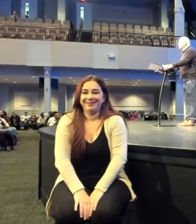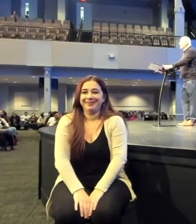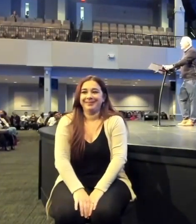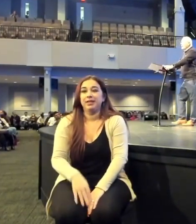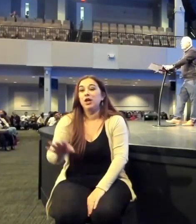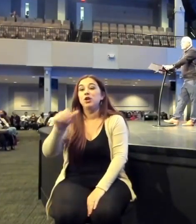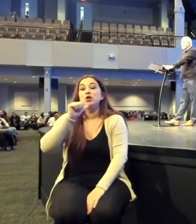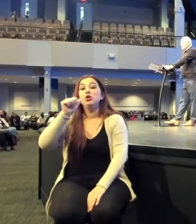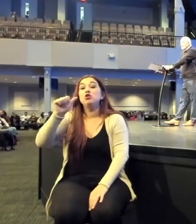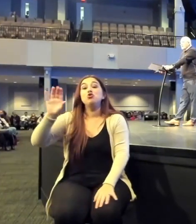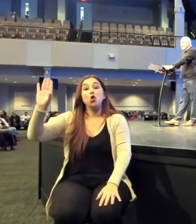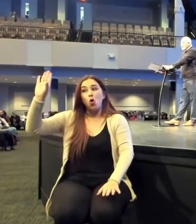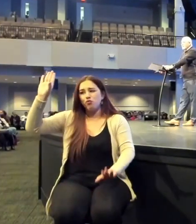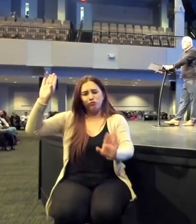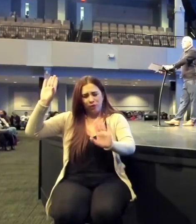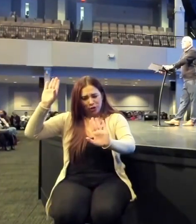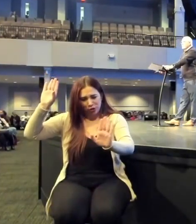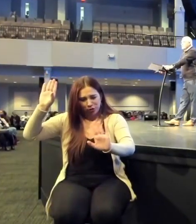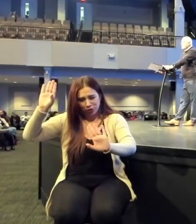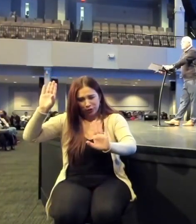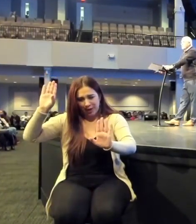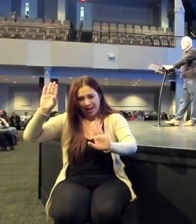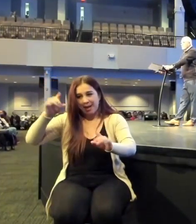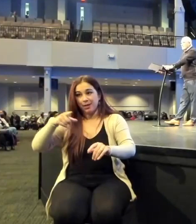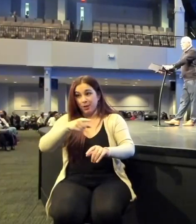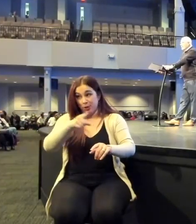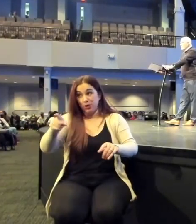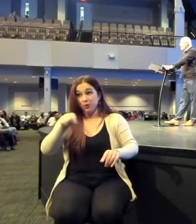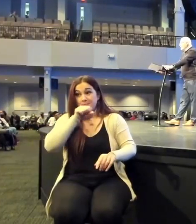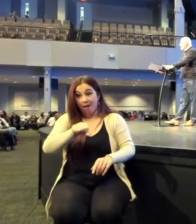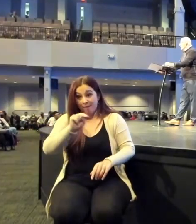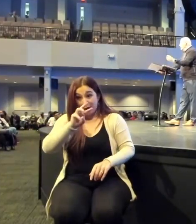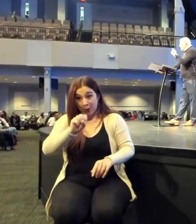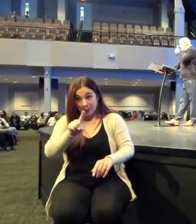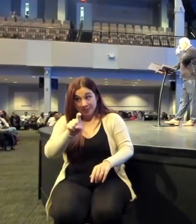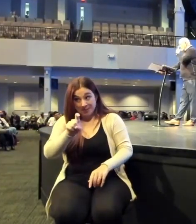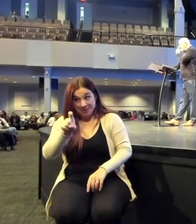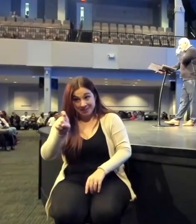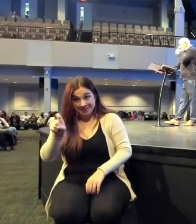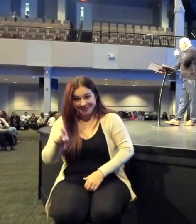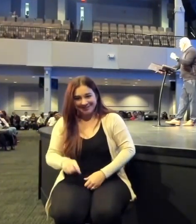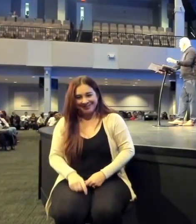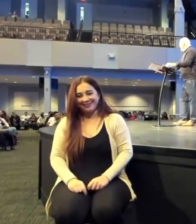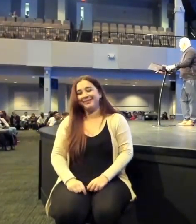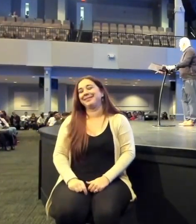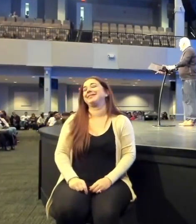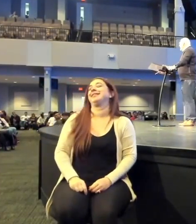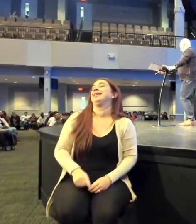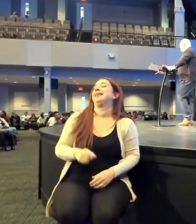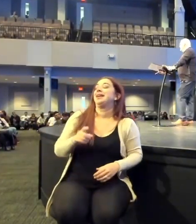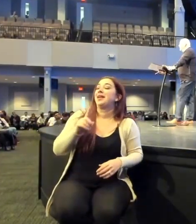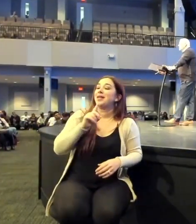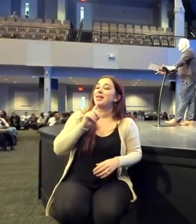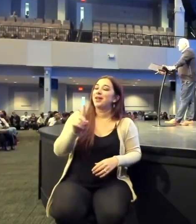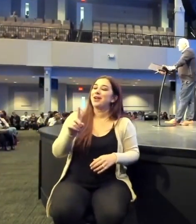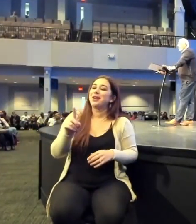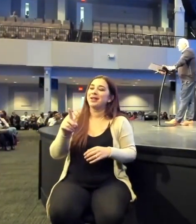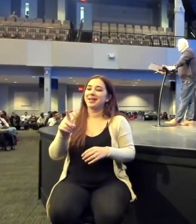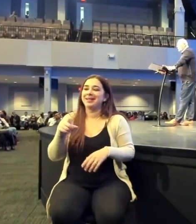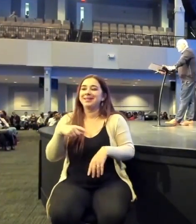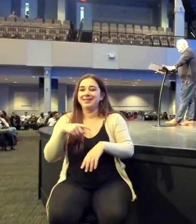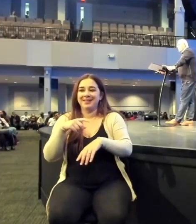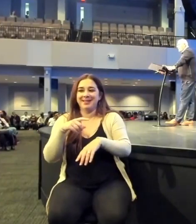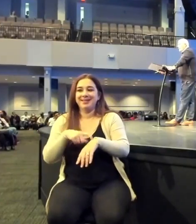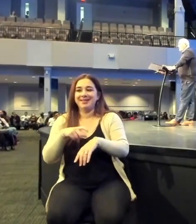Don't raise your hand right now. Do we have any news junkies in the room? Okay. There was a time in our culture